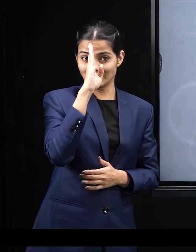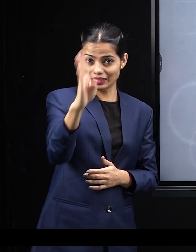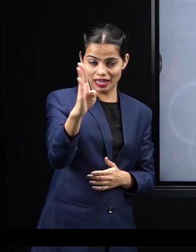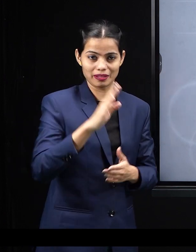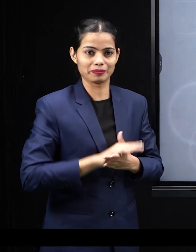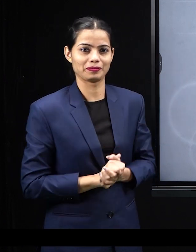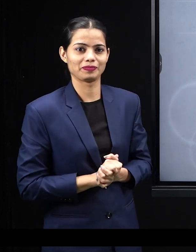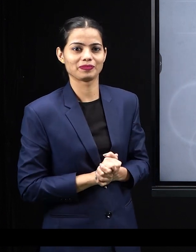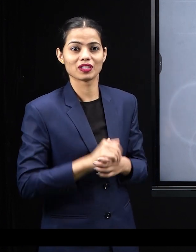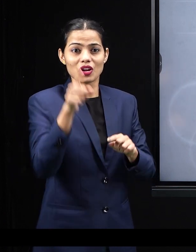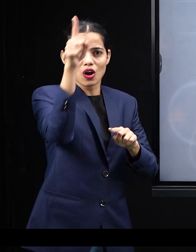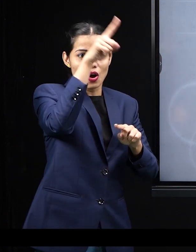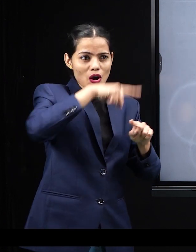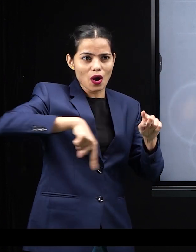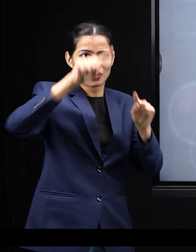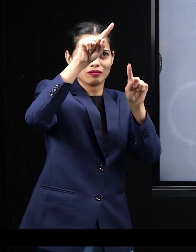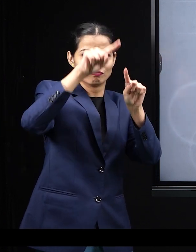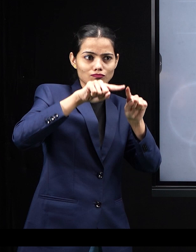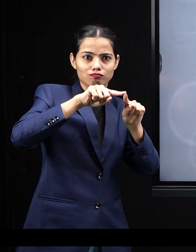diameter, chord,